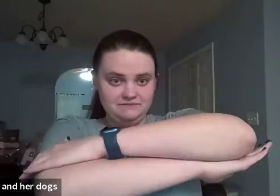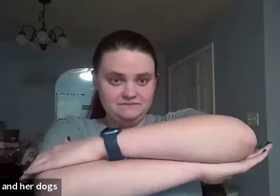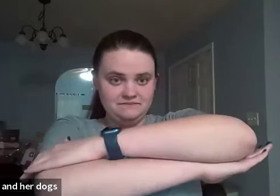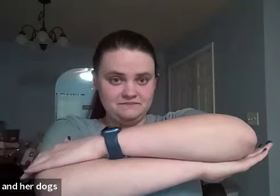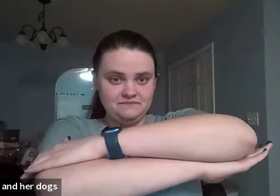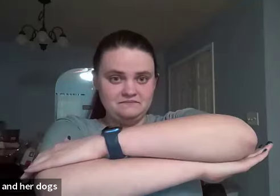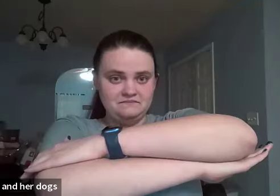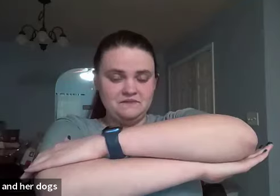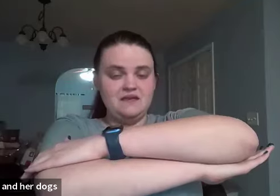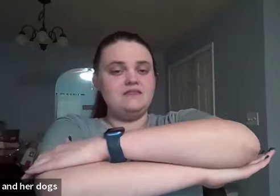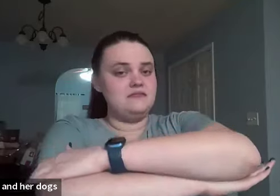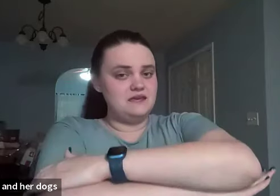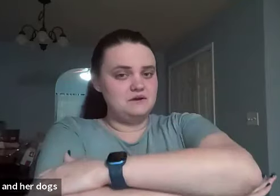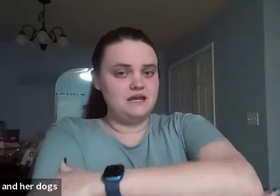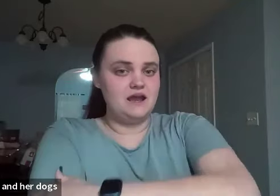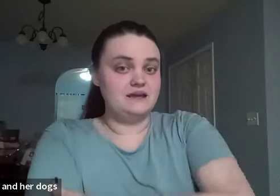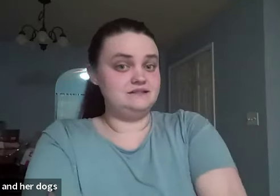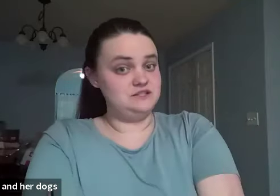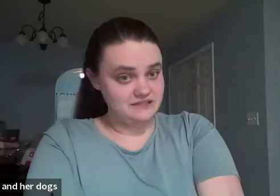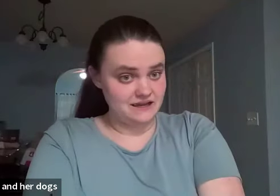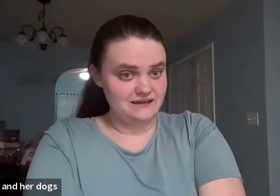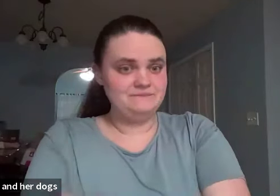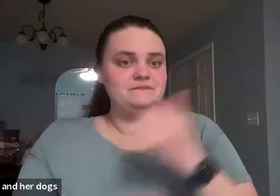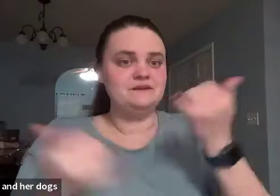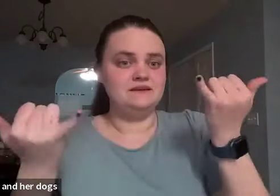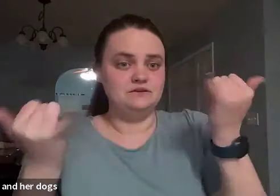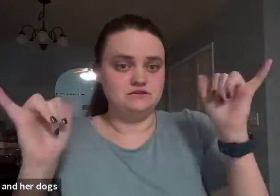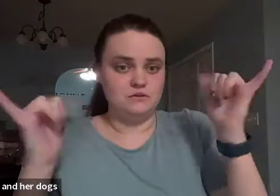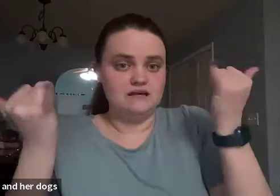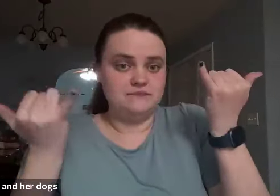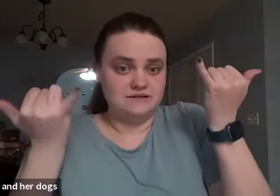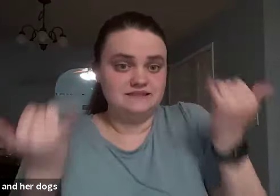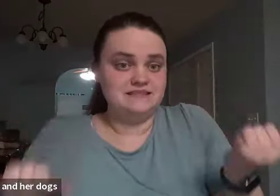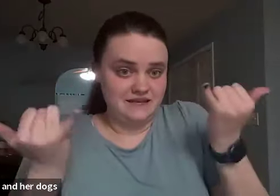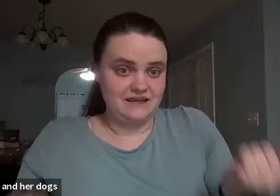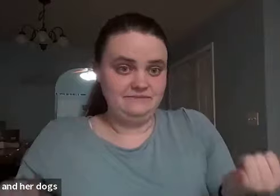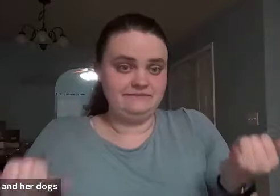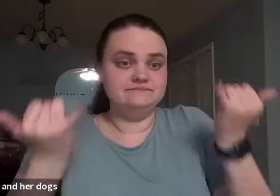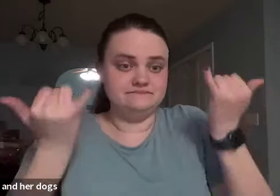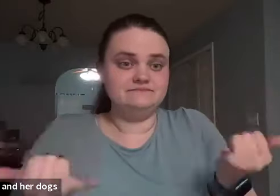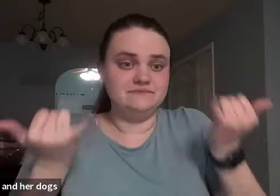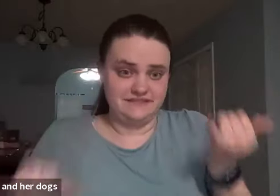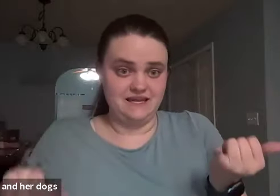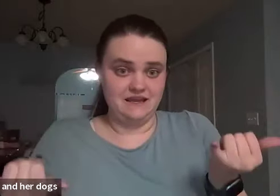day. Then we had today, two Y's bouncing, today,